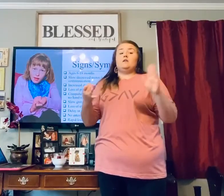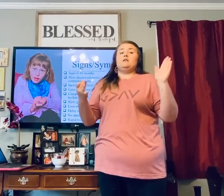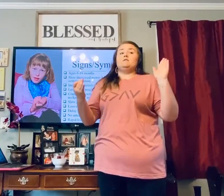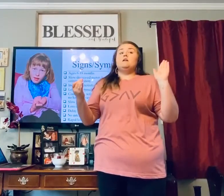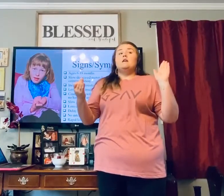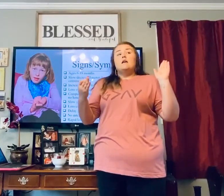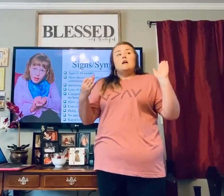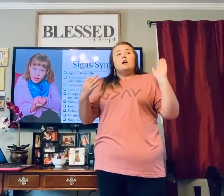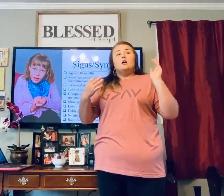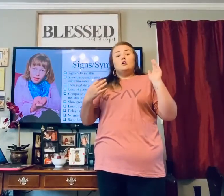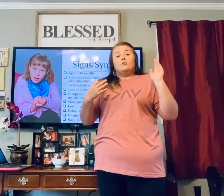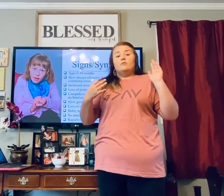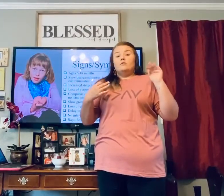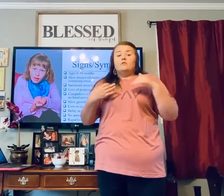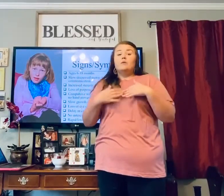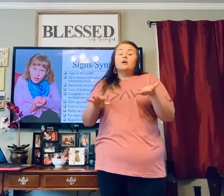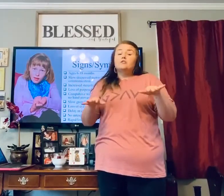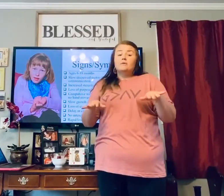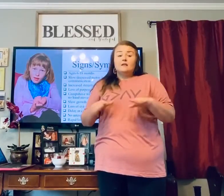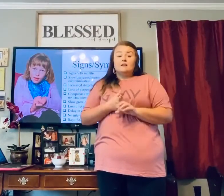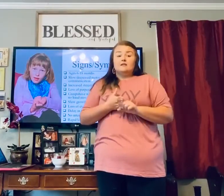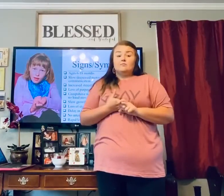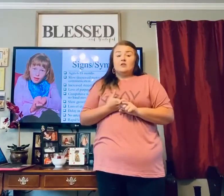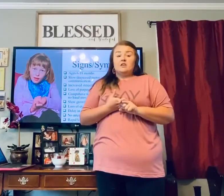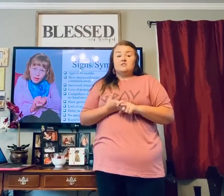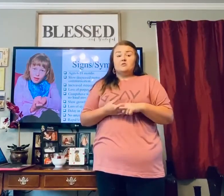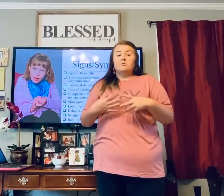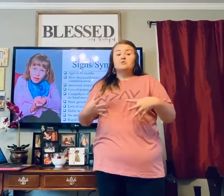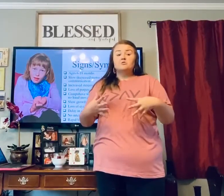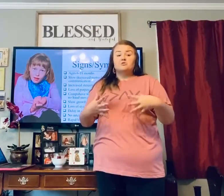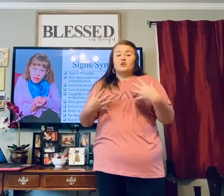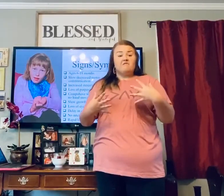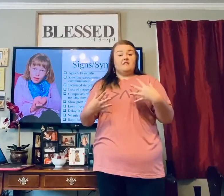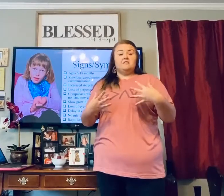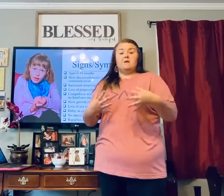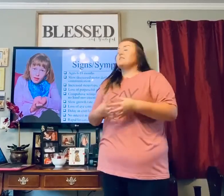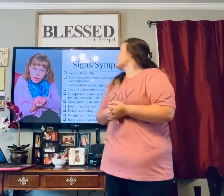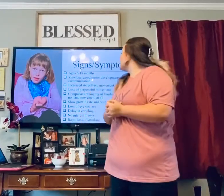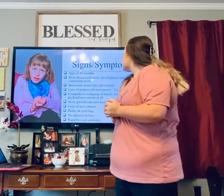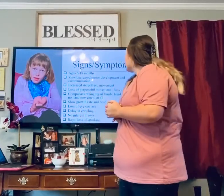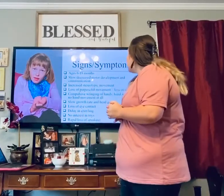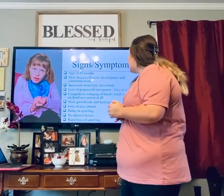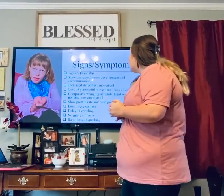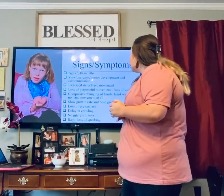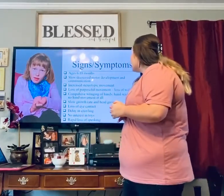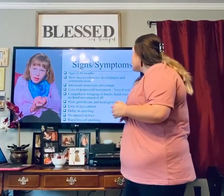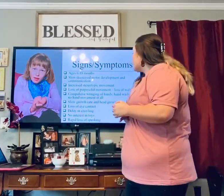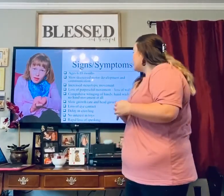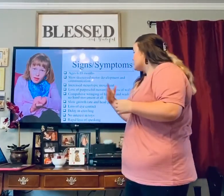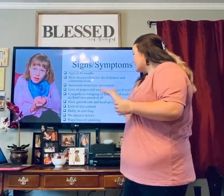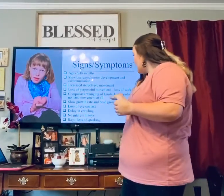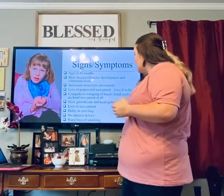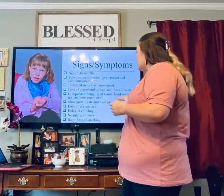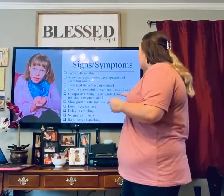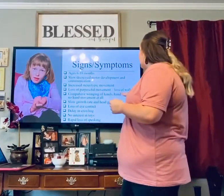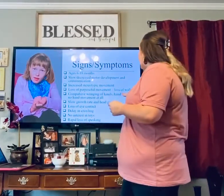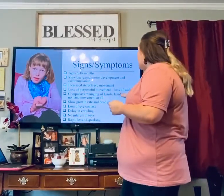crawling. They will not do any of this because their muscles are affected by this. There's compulsive hand wringing, like I